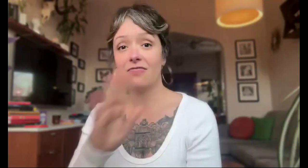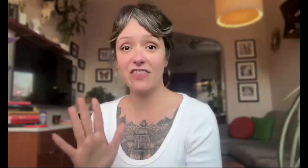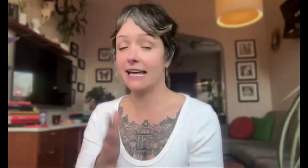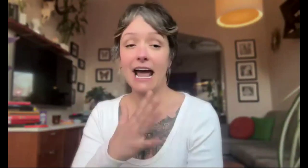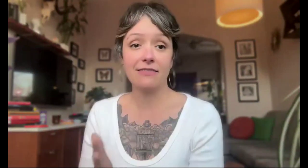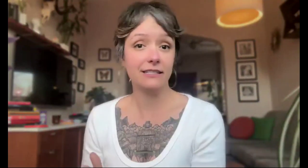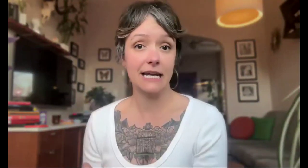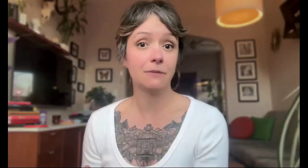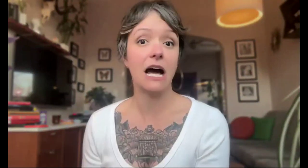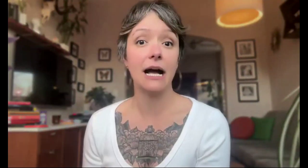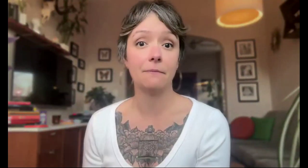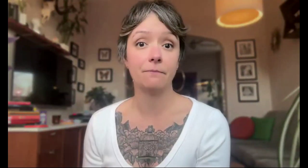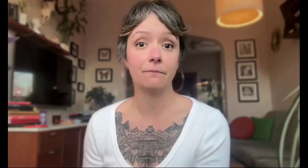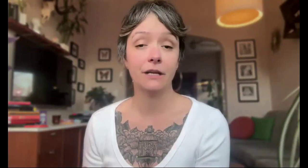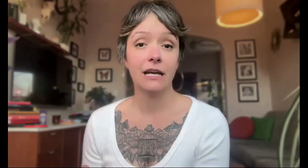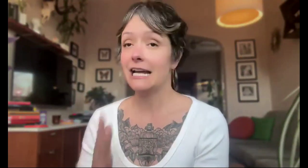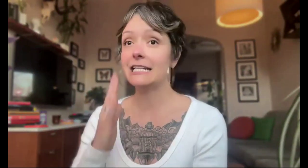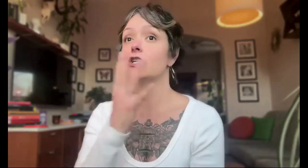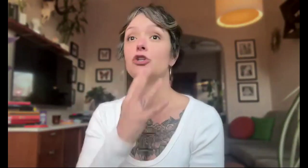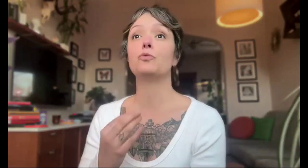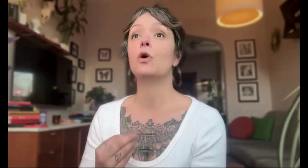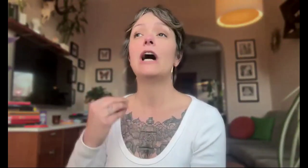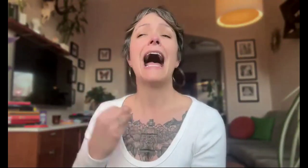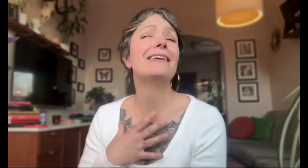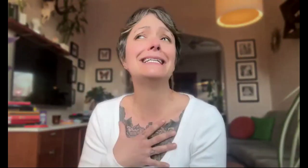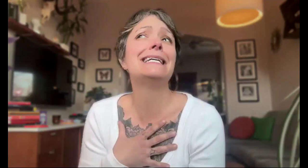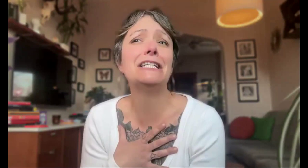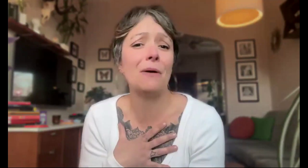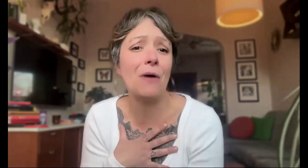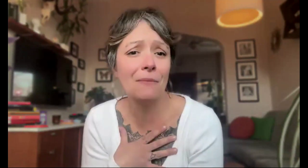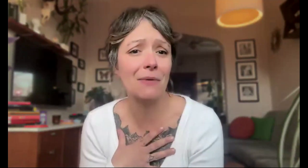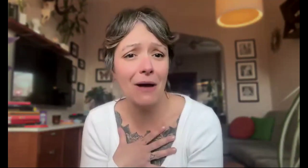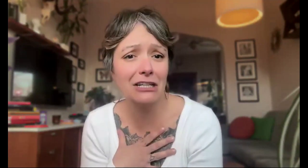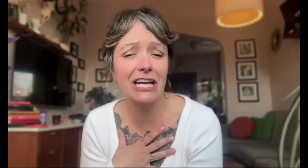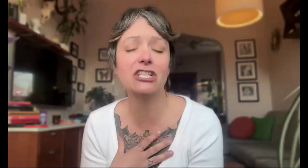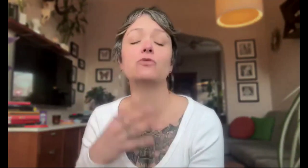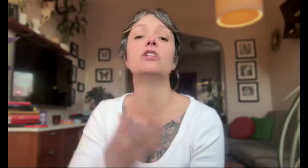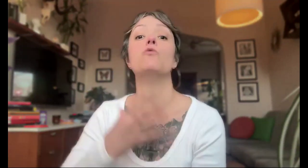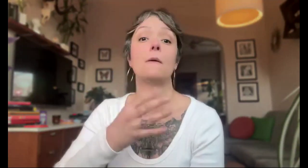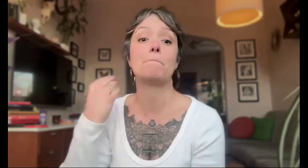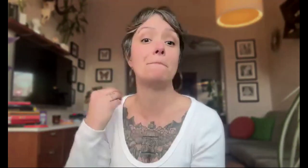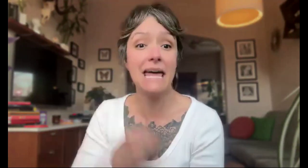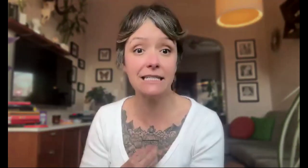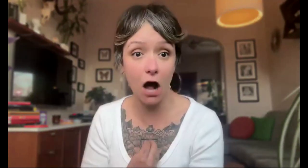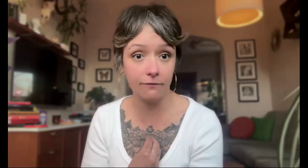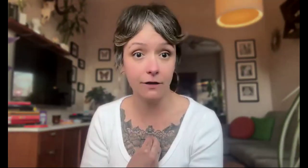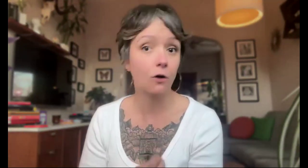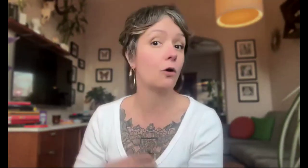and think at the same time. It is hard to have a teachable moment about regulations when you are pissed off or